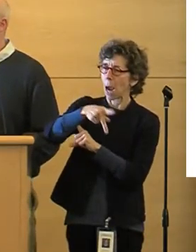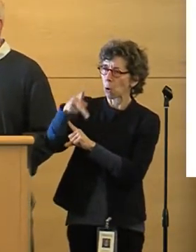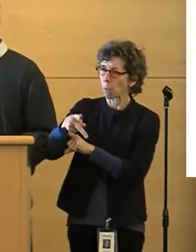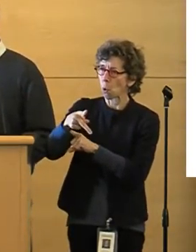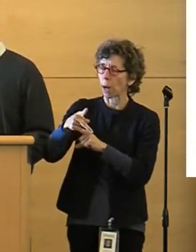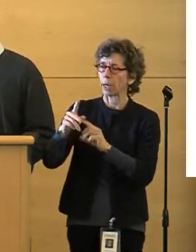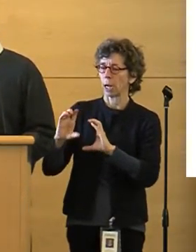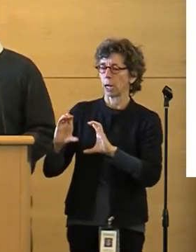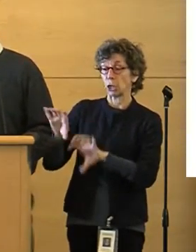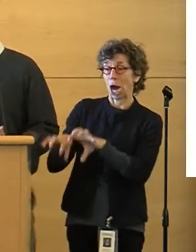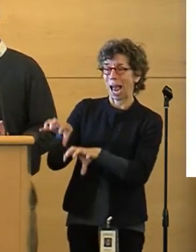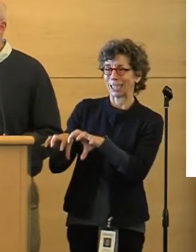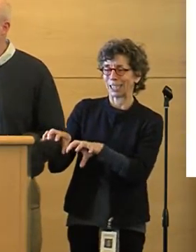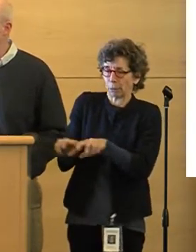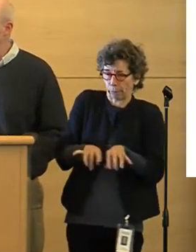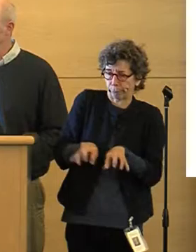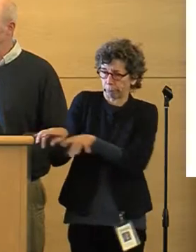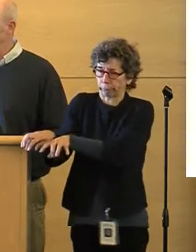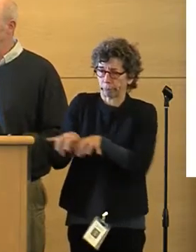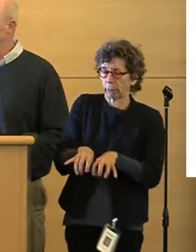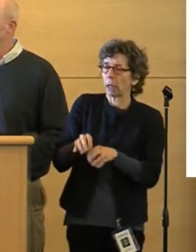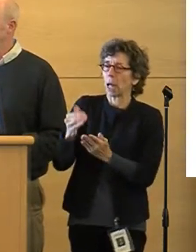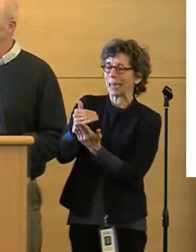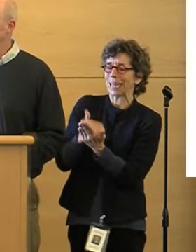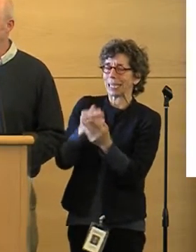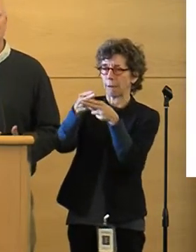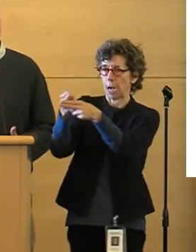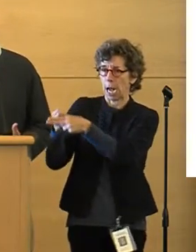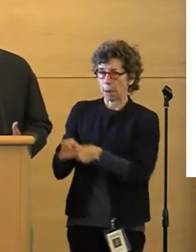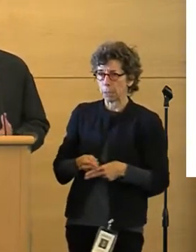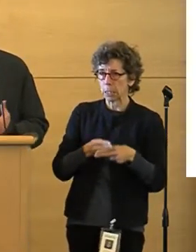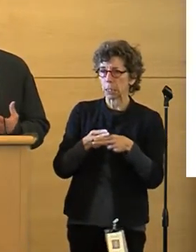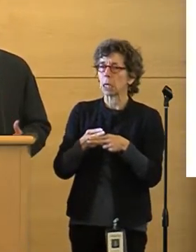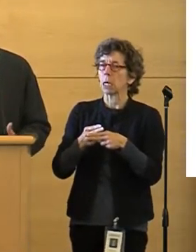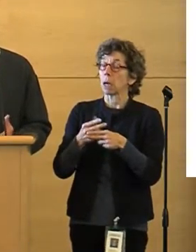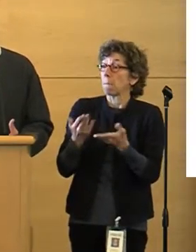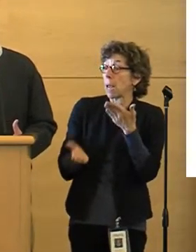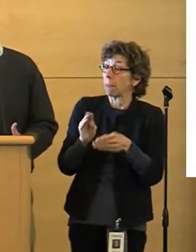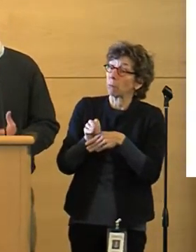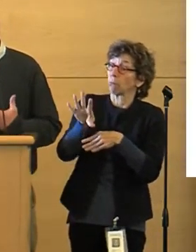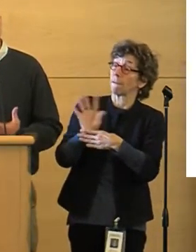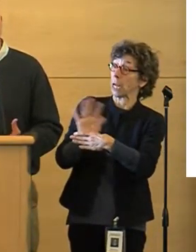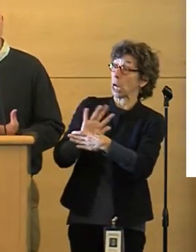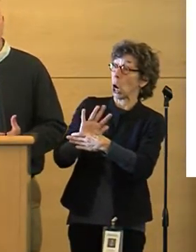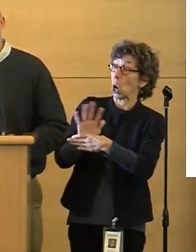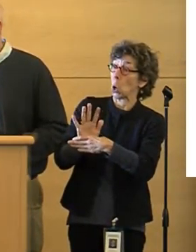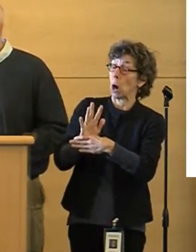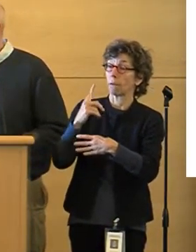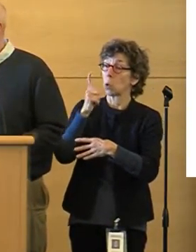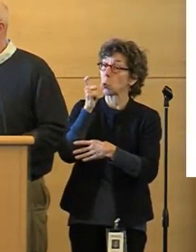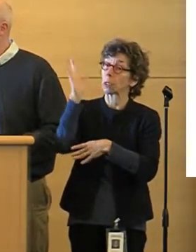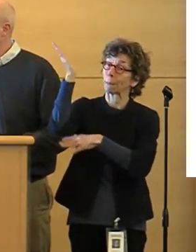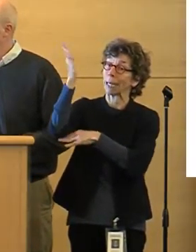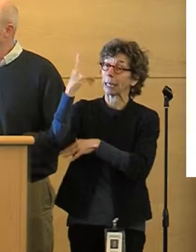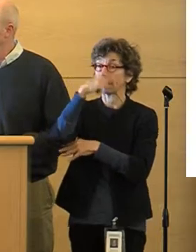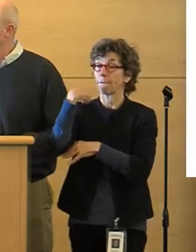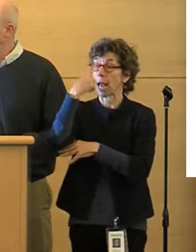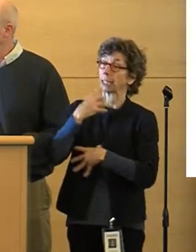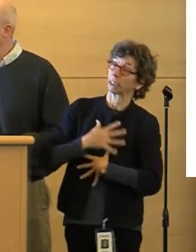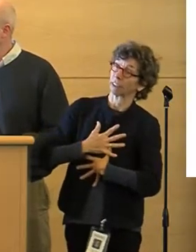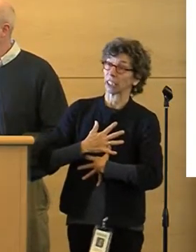Can I access it without a mouse? So here's a screenshot of a webinar environment where there's a